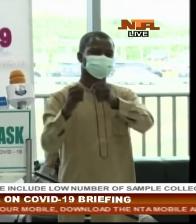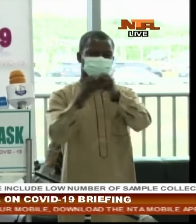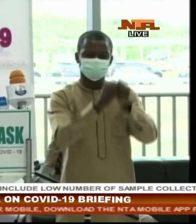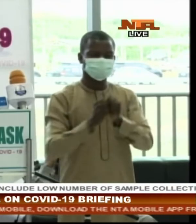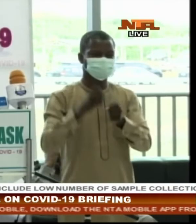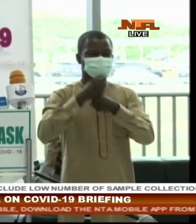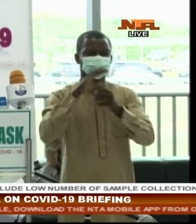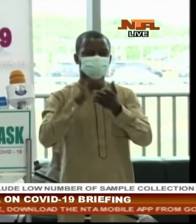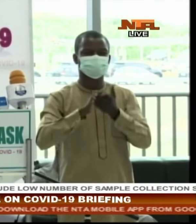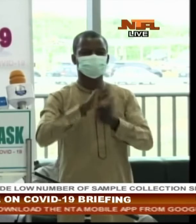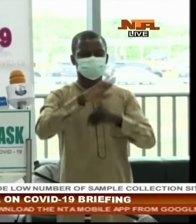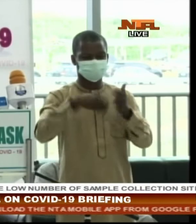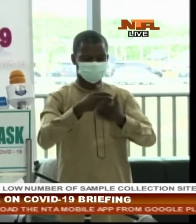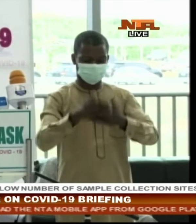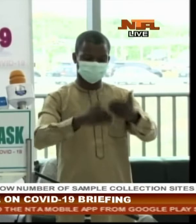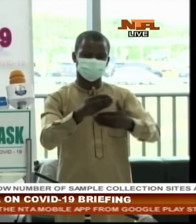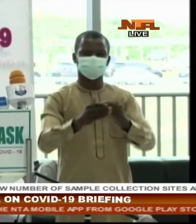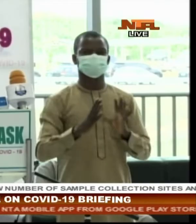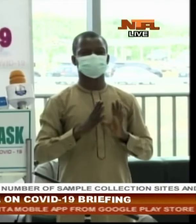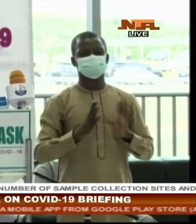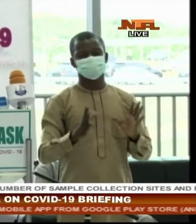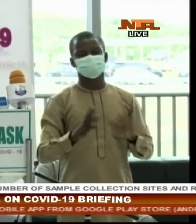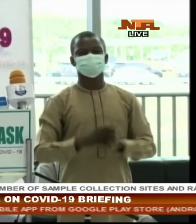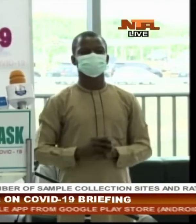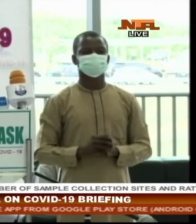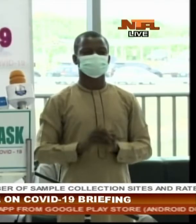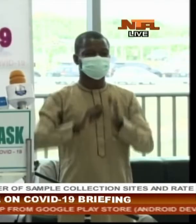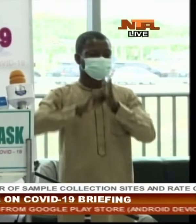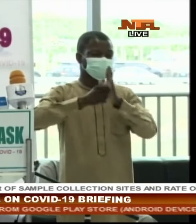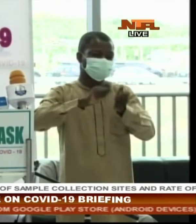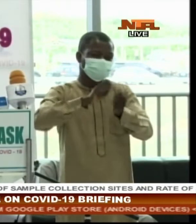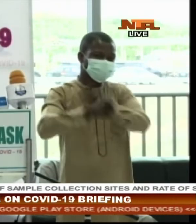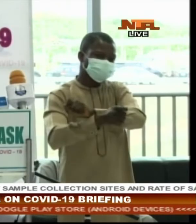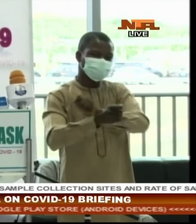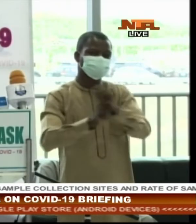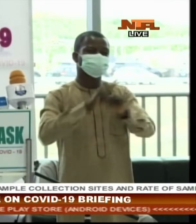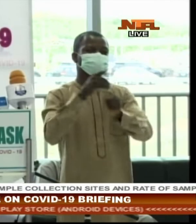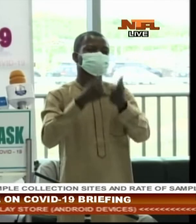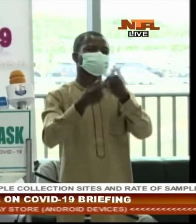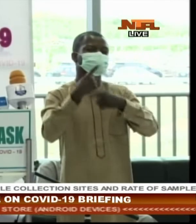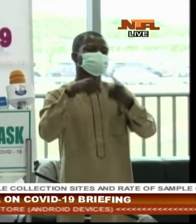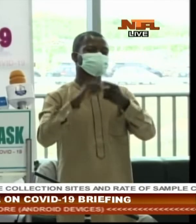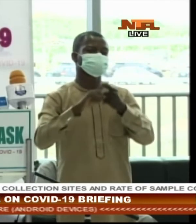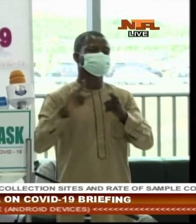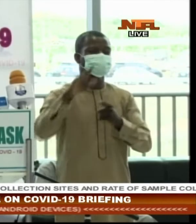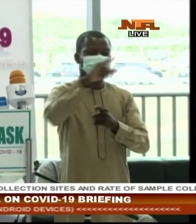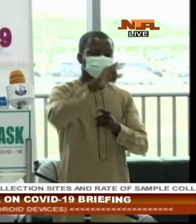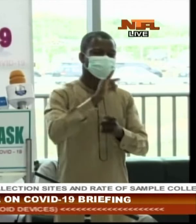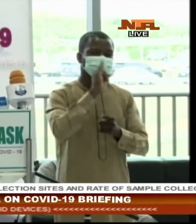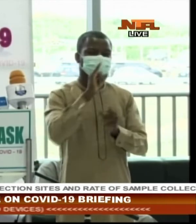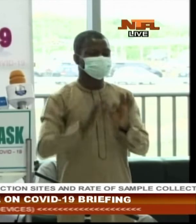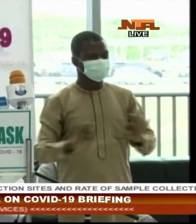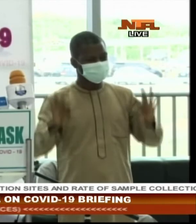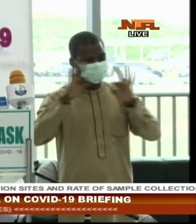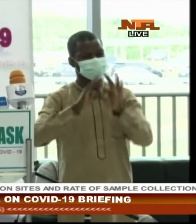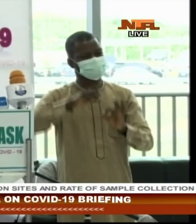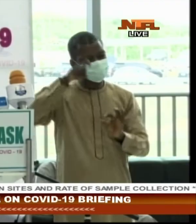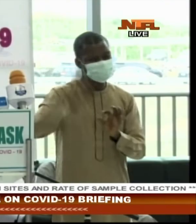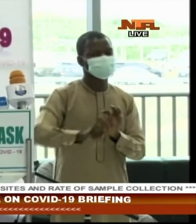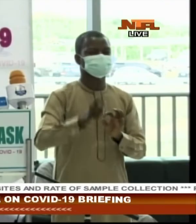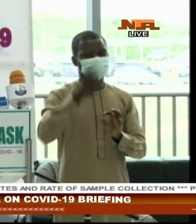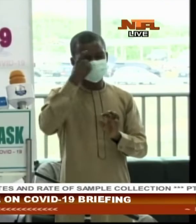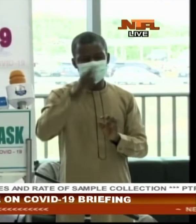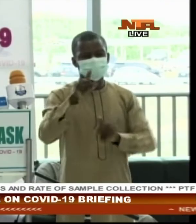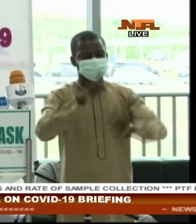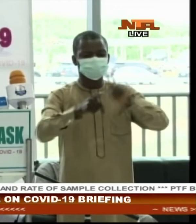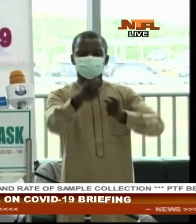smooth. The key changes when it comes to aviation is the mandatory need for persons coming into